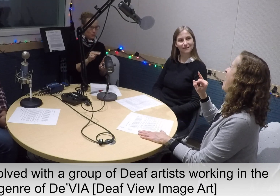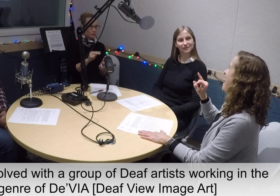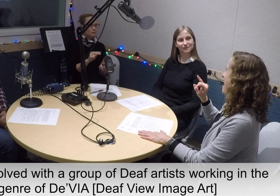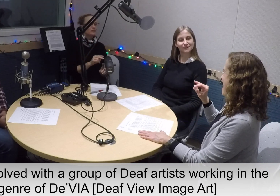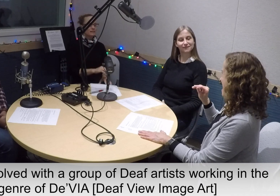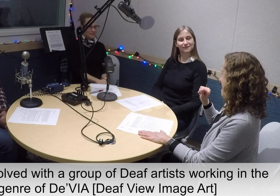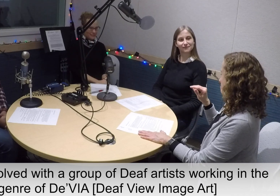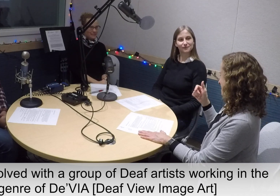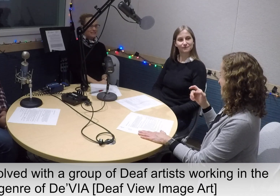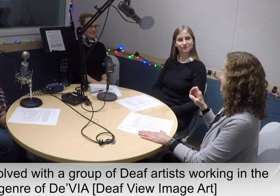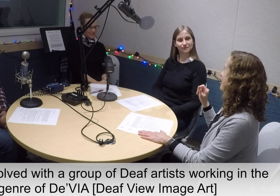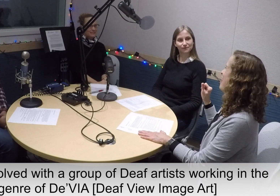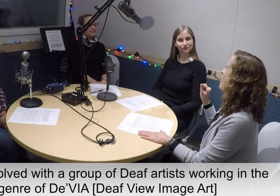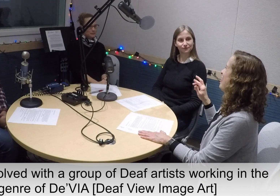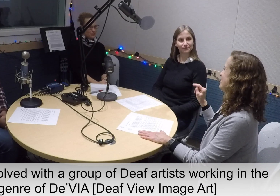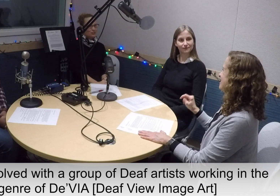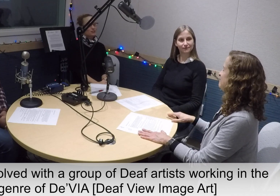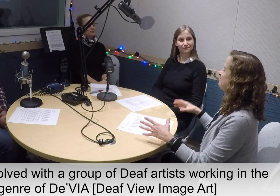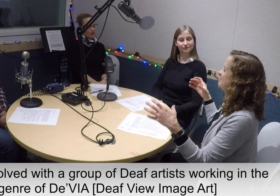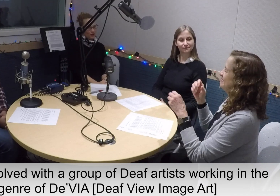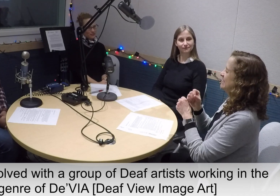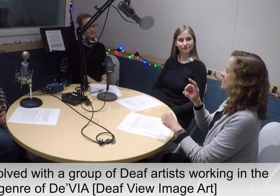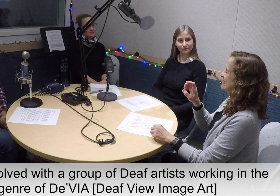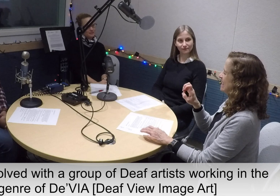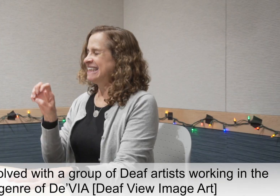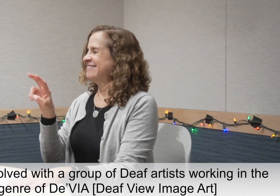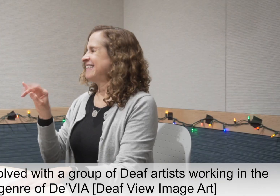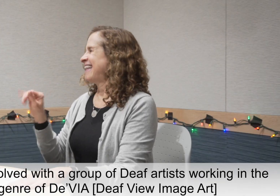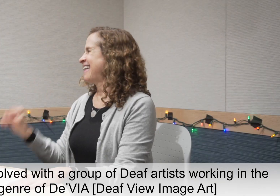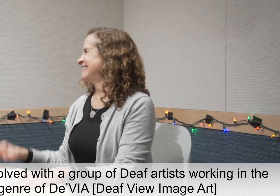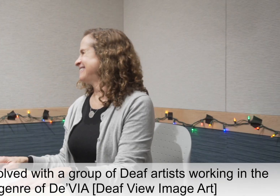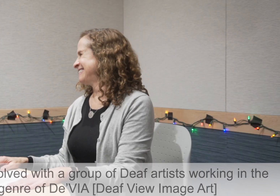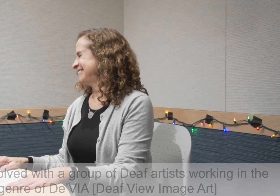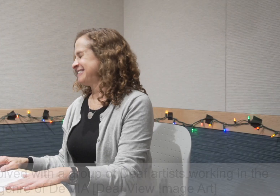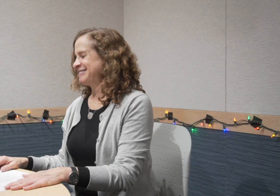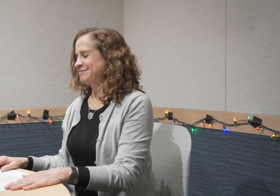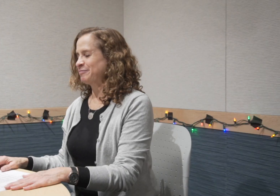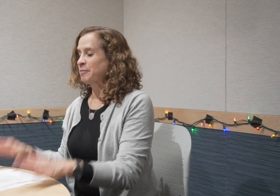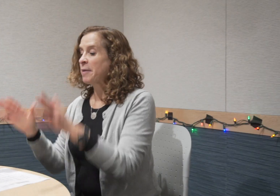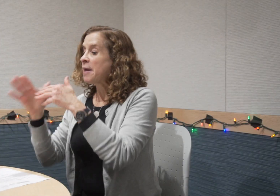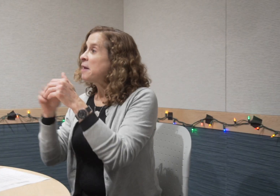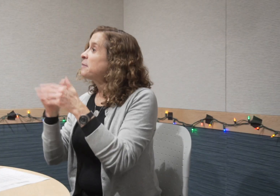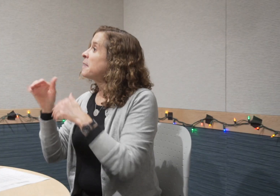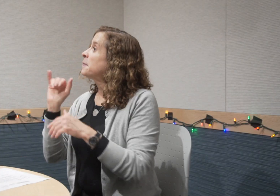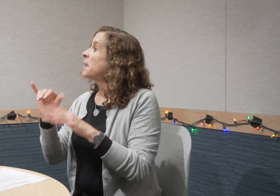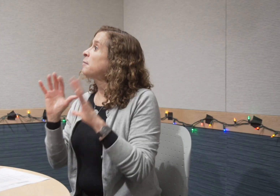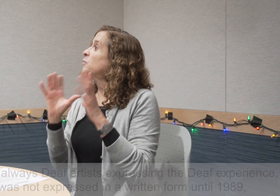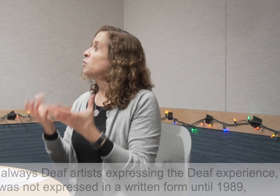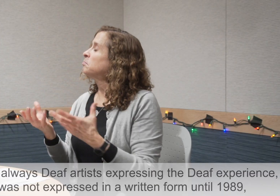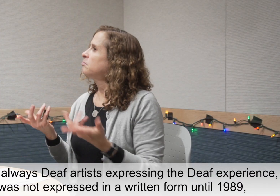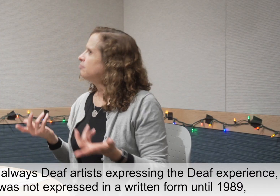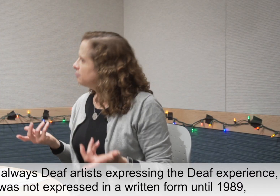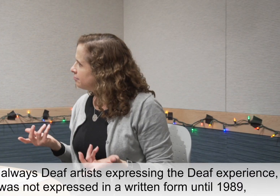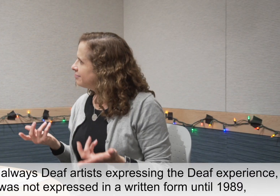view, image, artist. Okay. DIVA. Deaf, view, image, artist, yeah. So